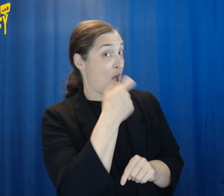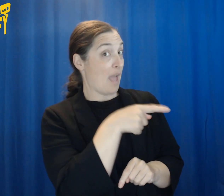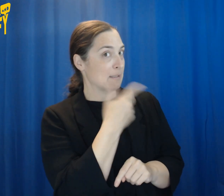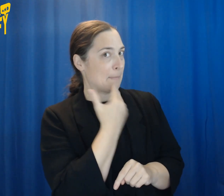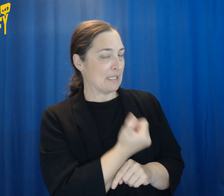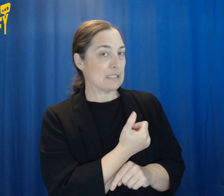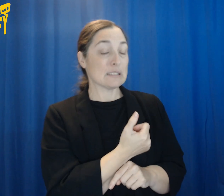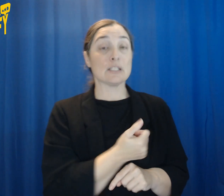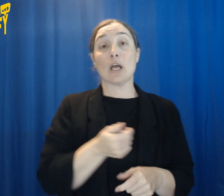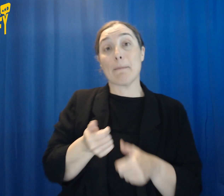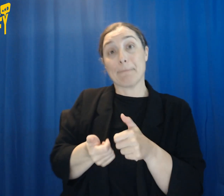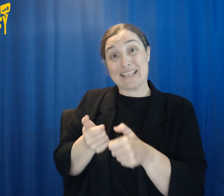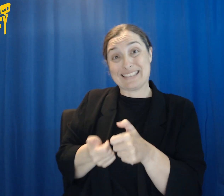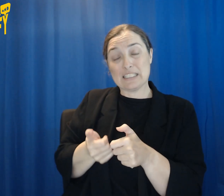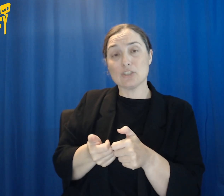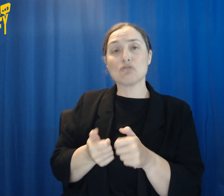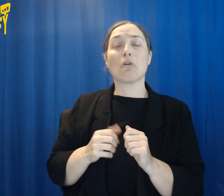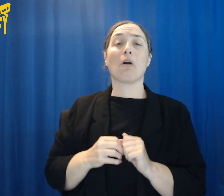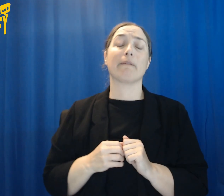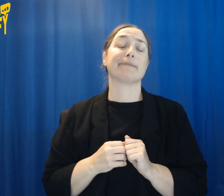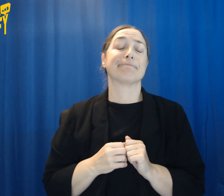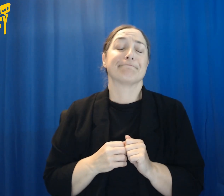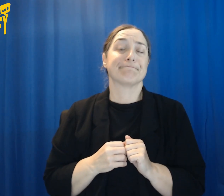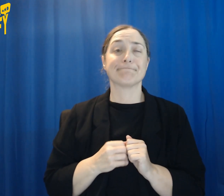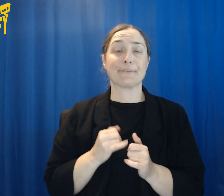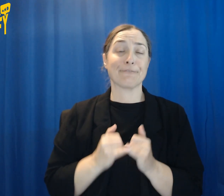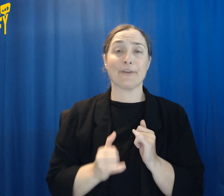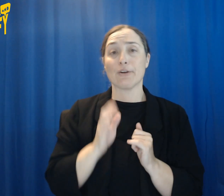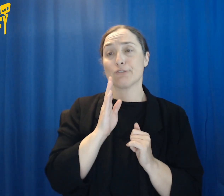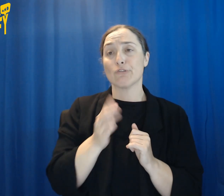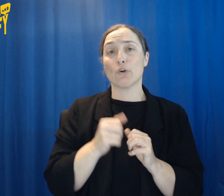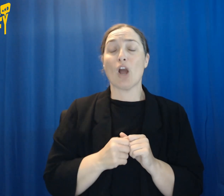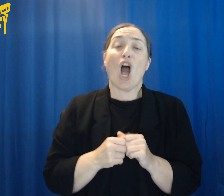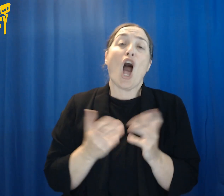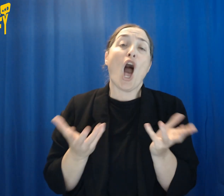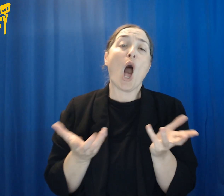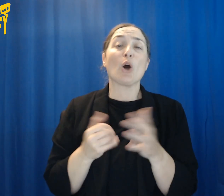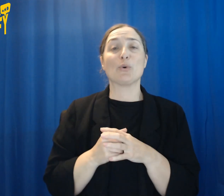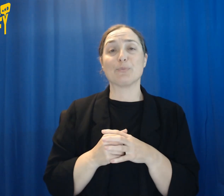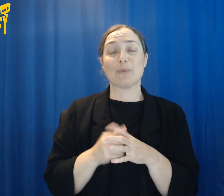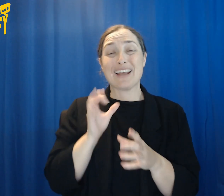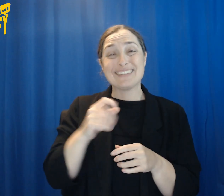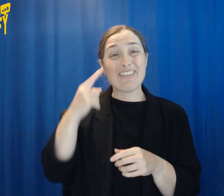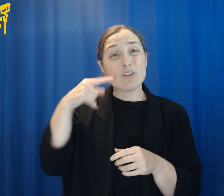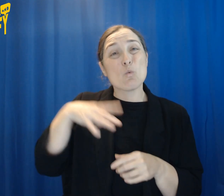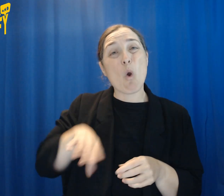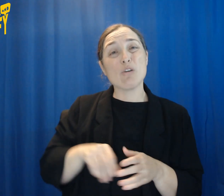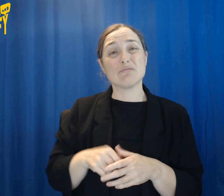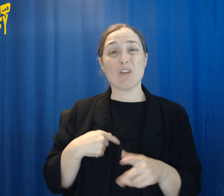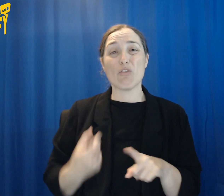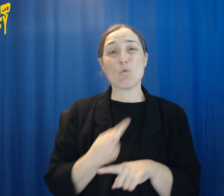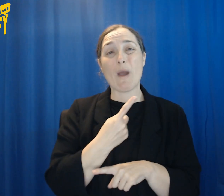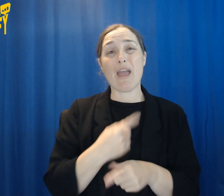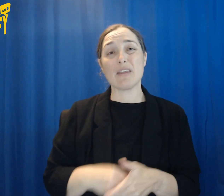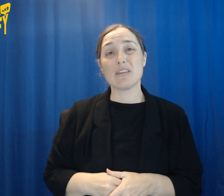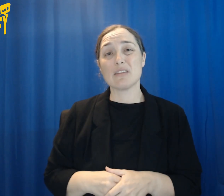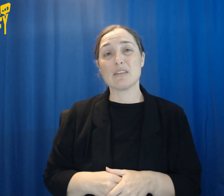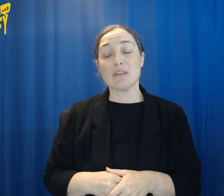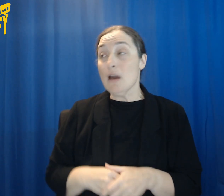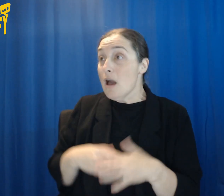messaged back just a very quick and blasé, oh, I didn't think you'd want that. I threw it away. Oh, no. I knew it